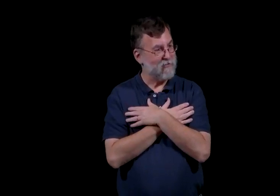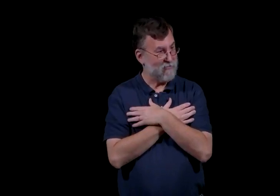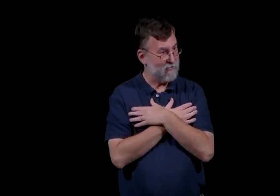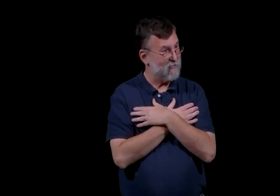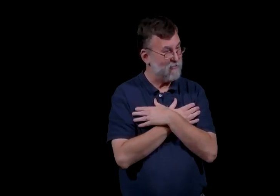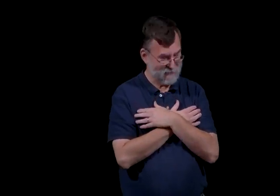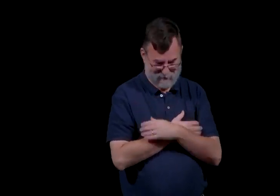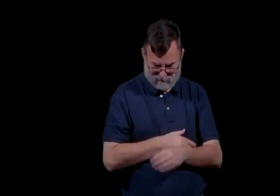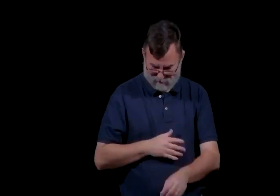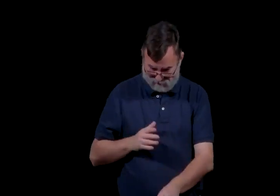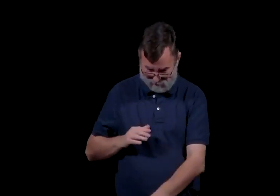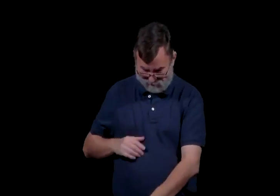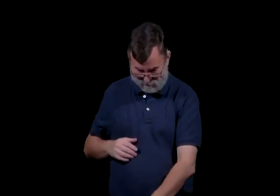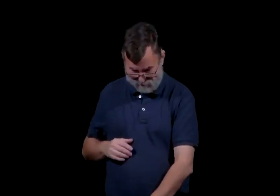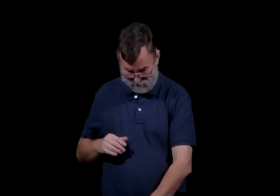and to rest.